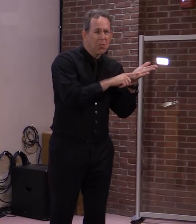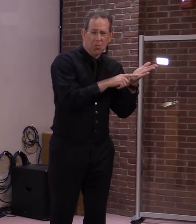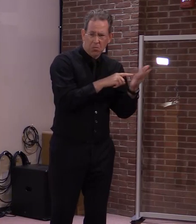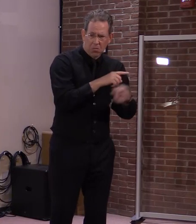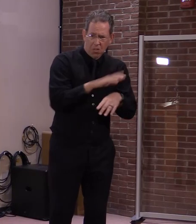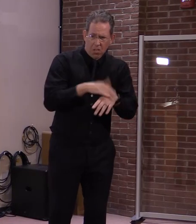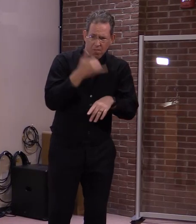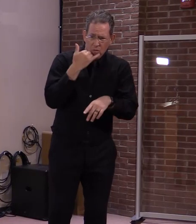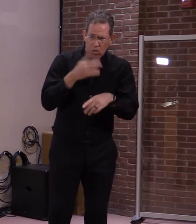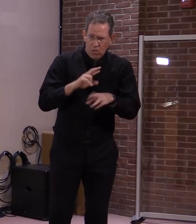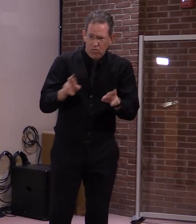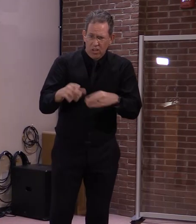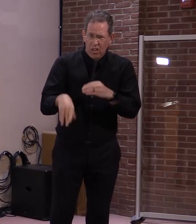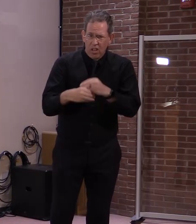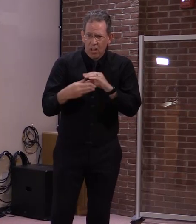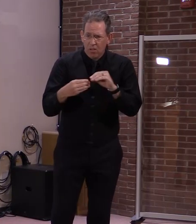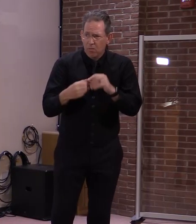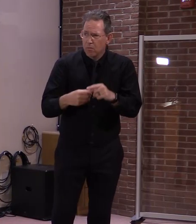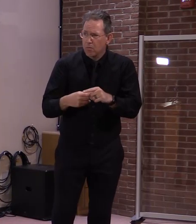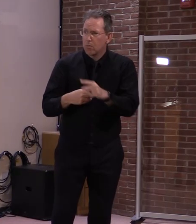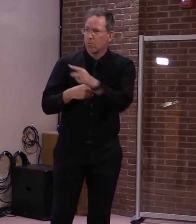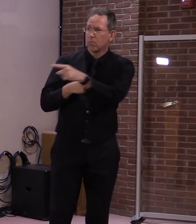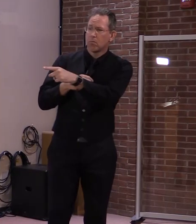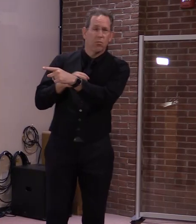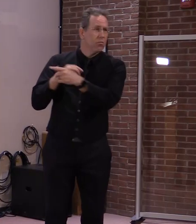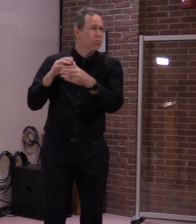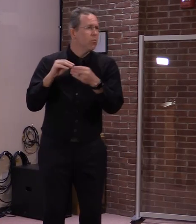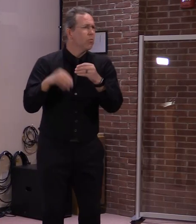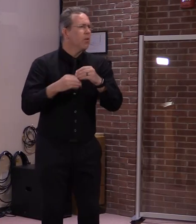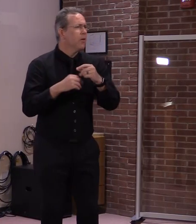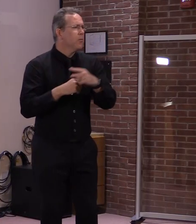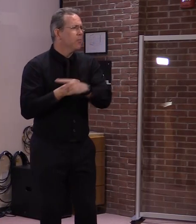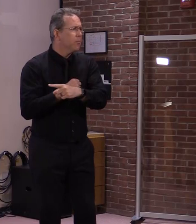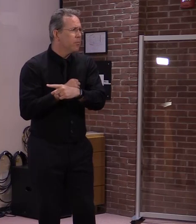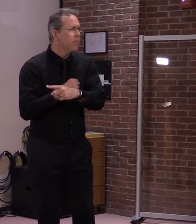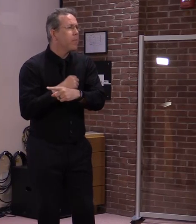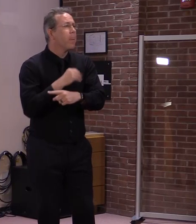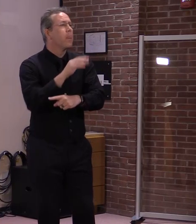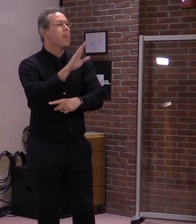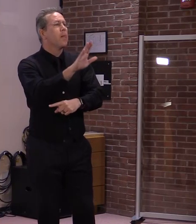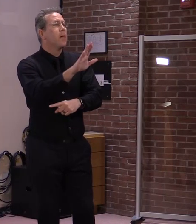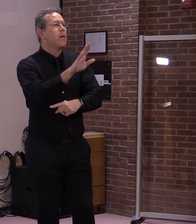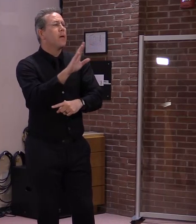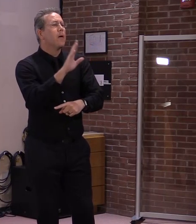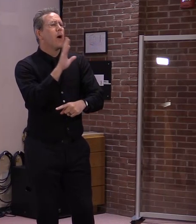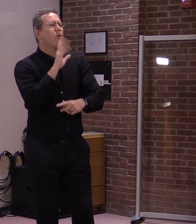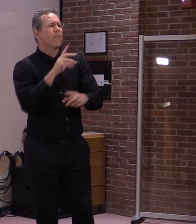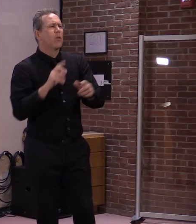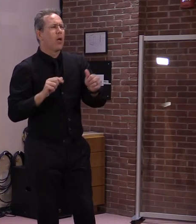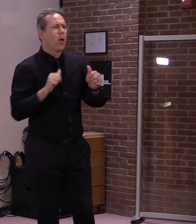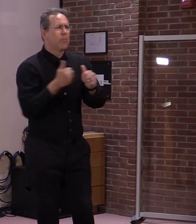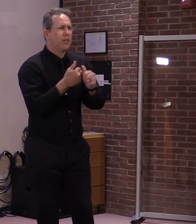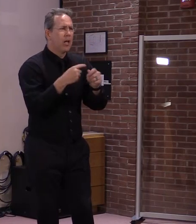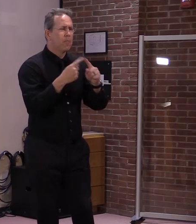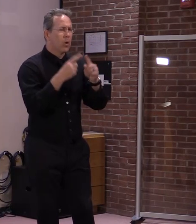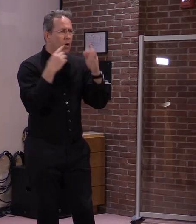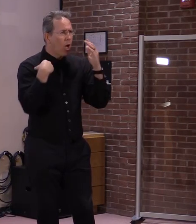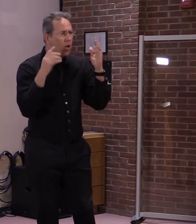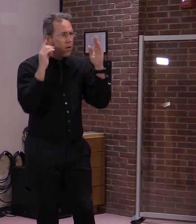And as the governor said previously, the modernization of the facilities is the focus of the